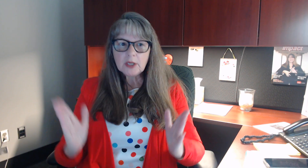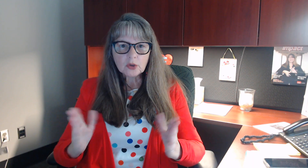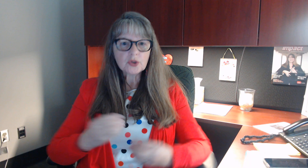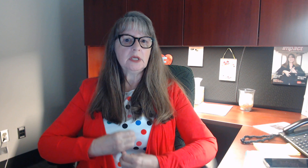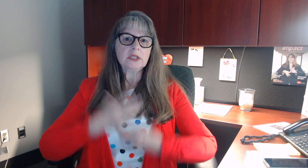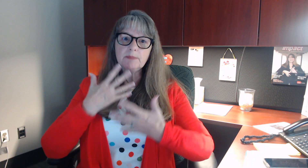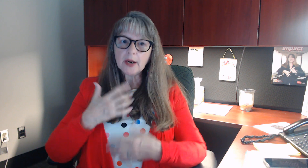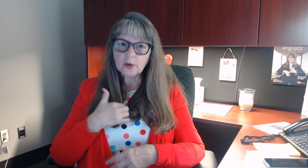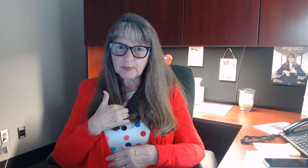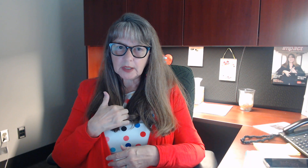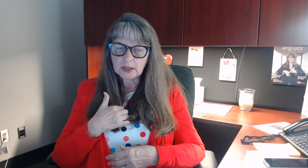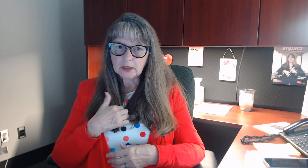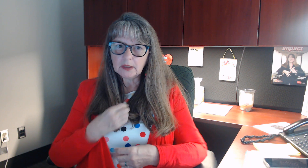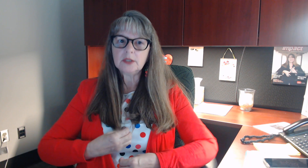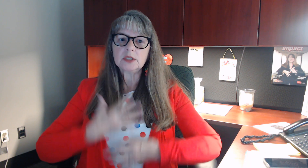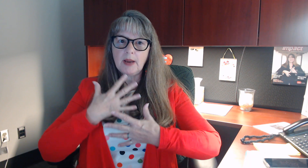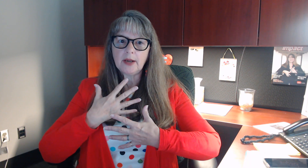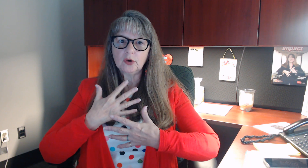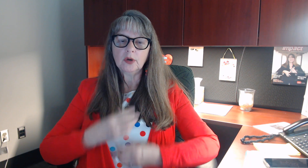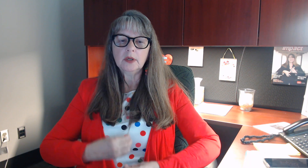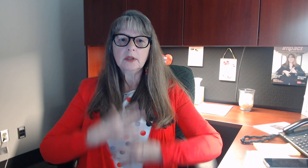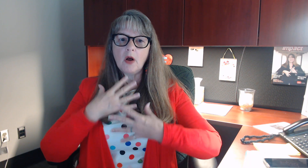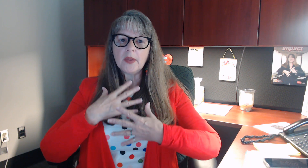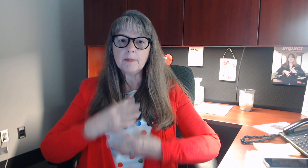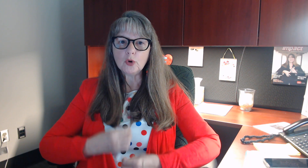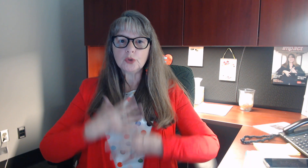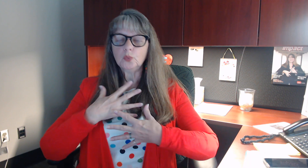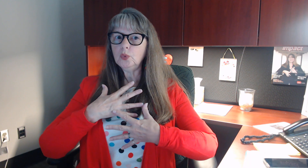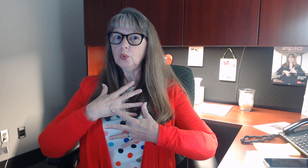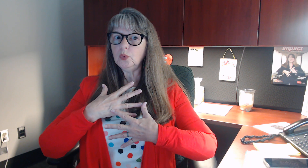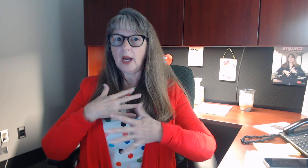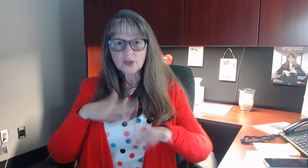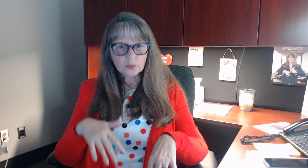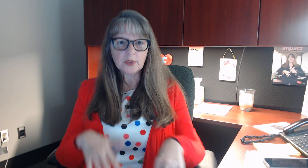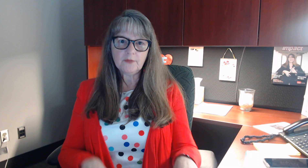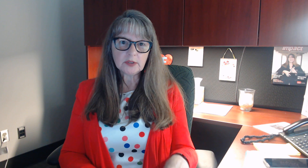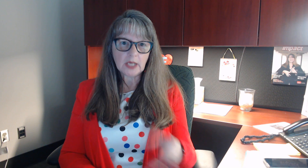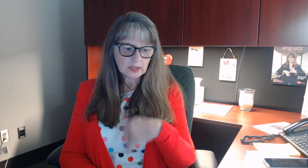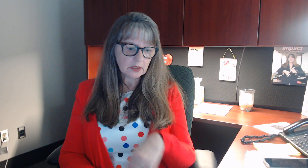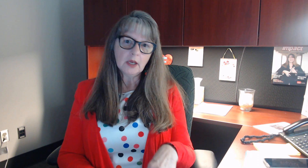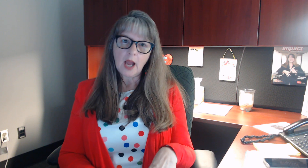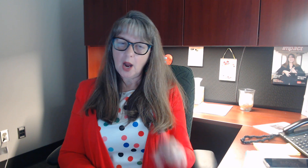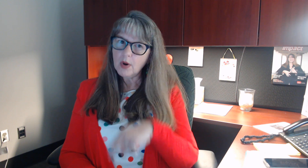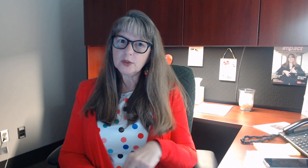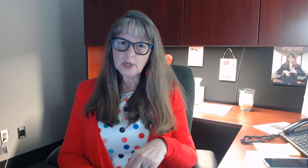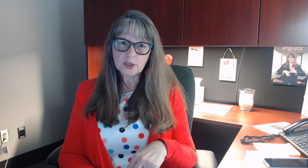just inspired me. Inspire. All that emotion. Woo, I just really felt it. I want to do that too.